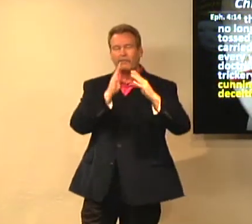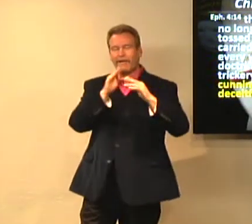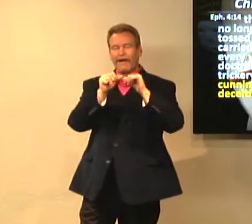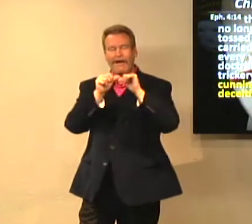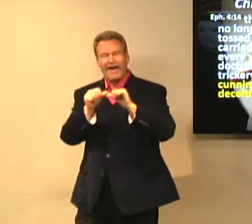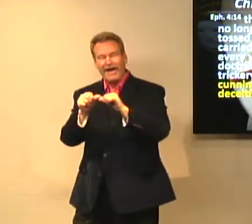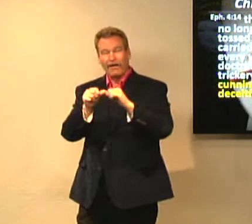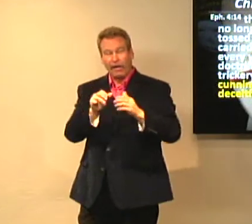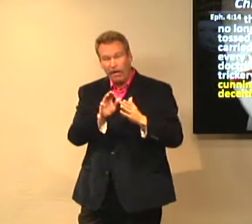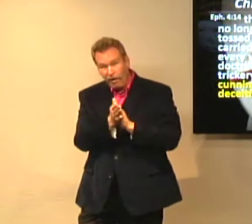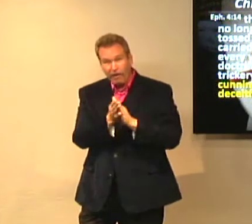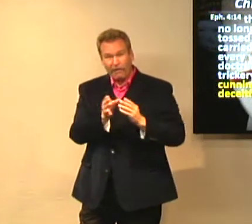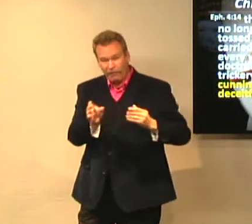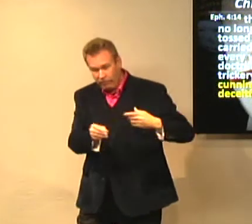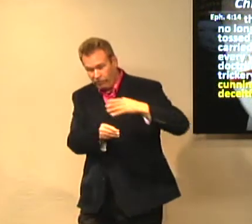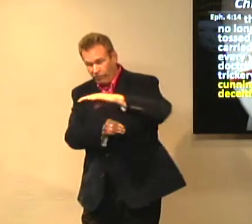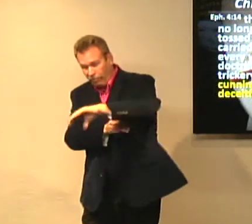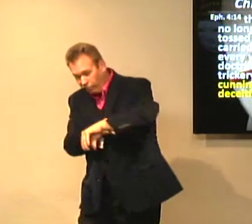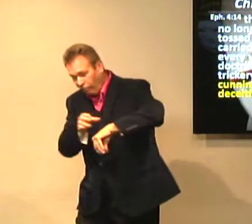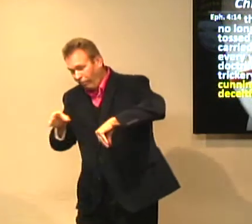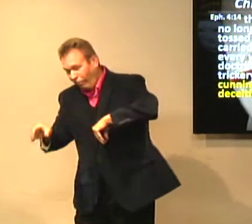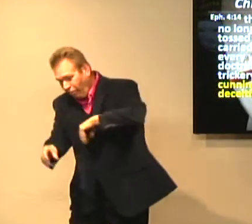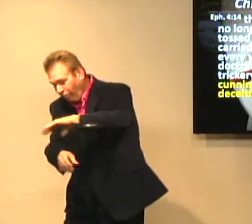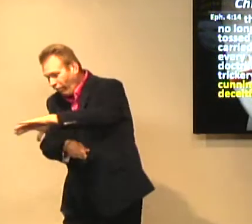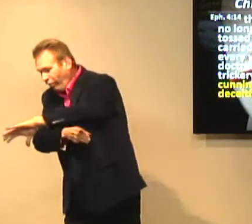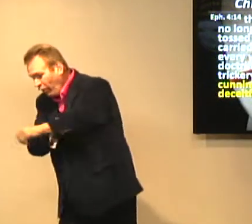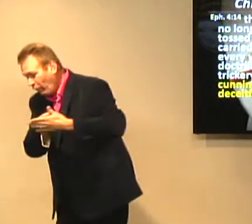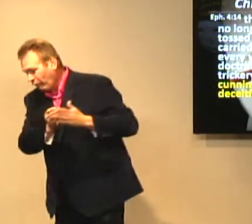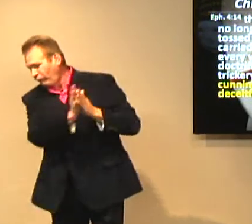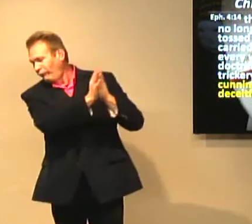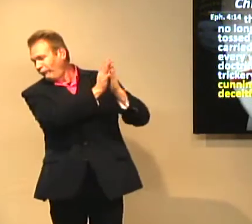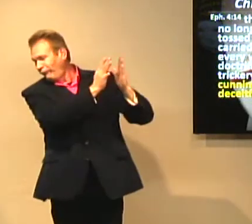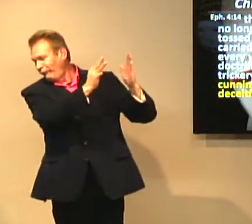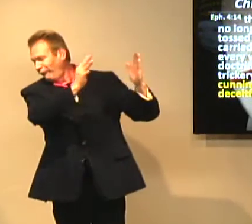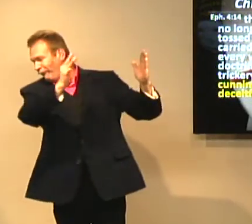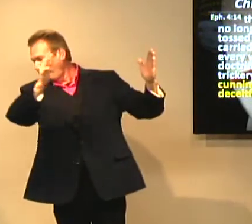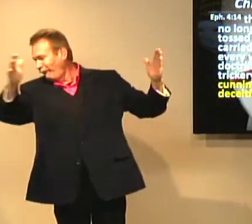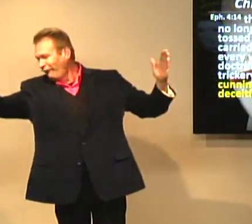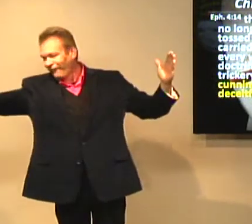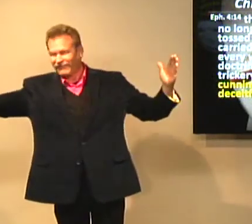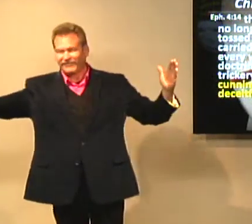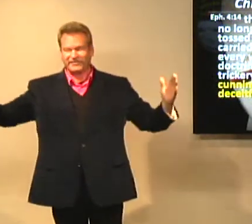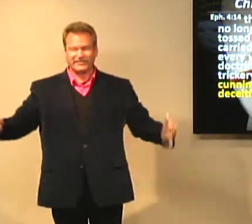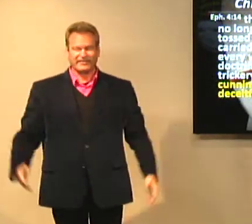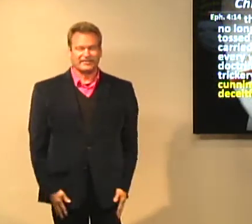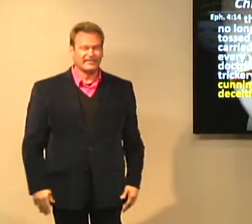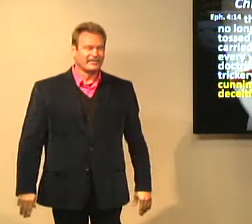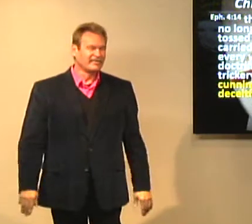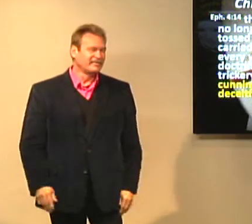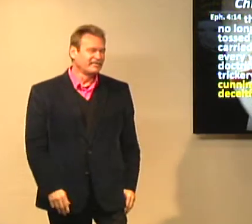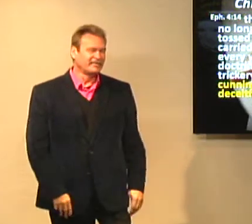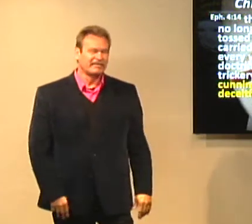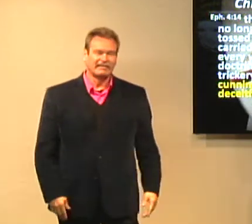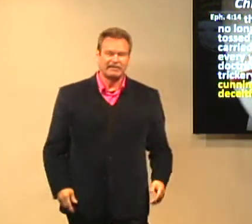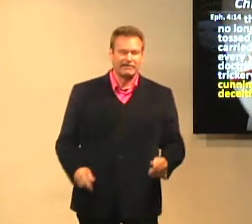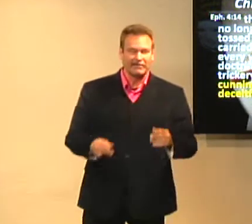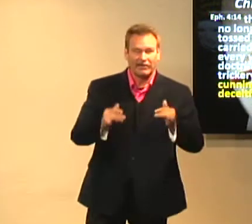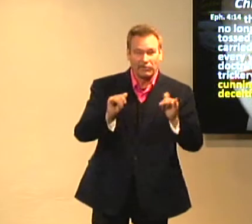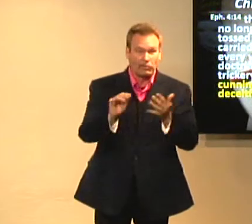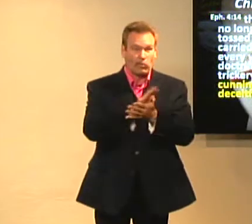Maybe one, two, or three times. And we keep pulling back these layers and looking to see what's really going